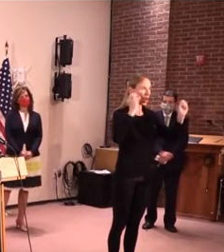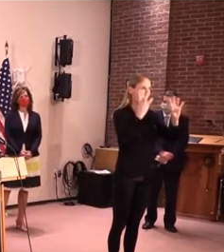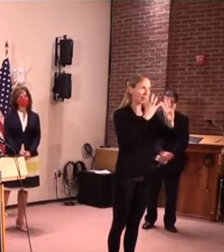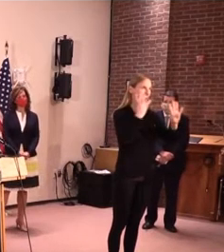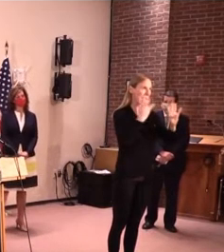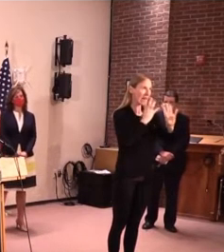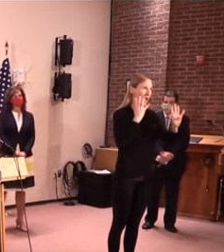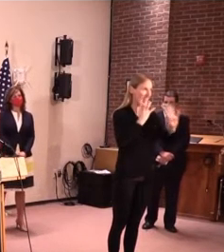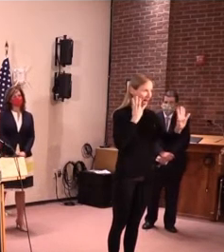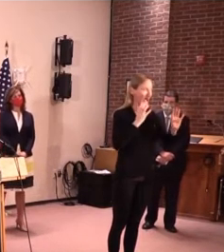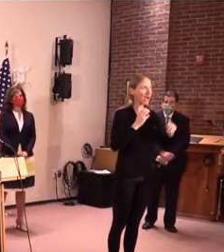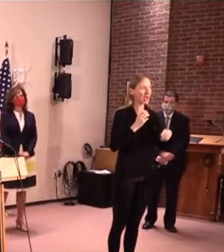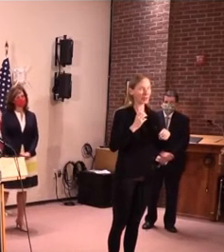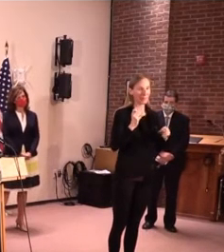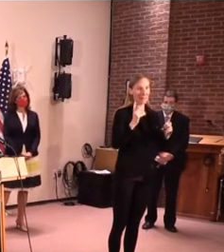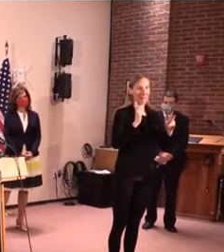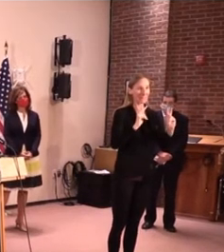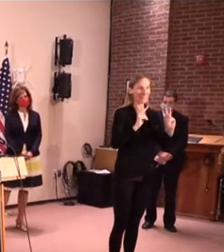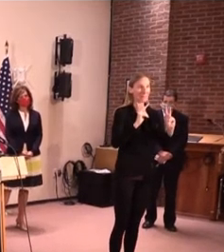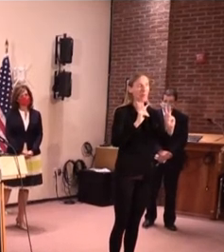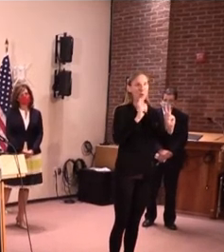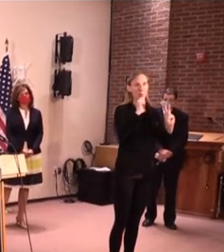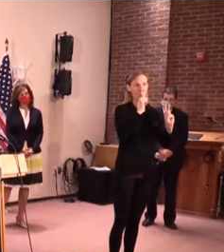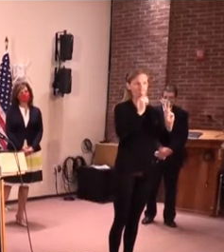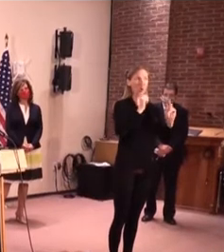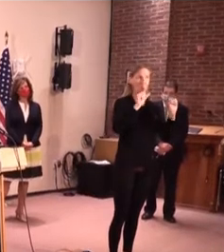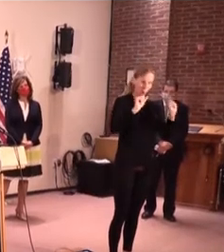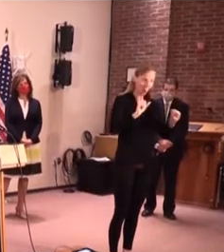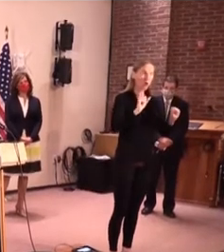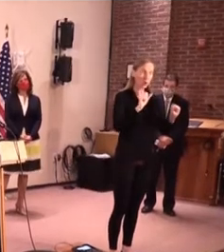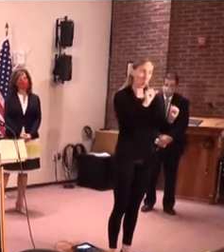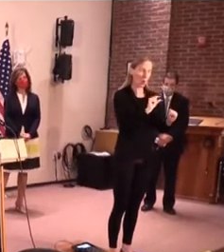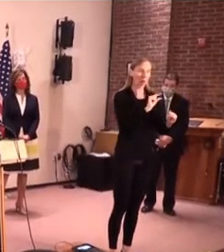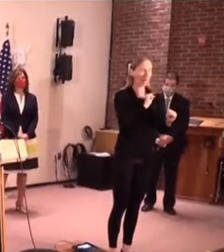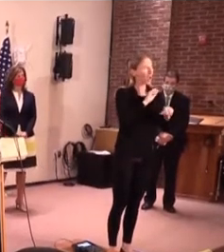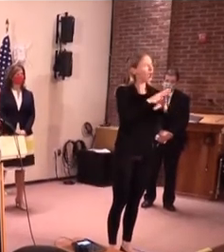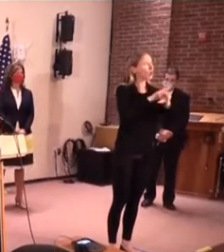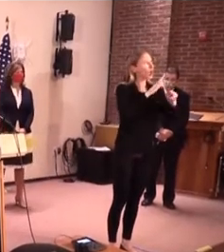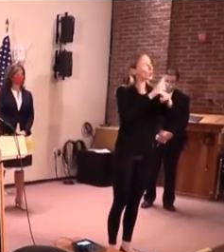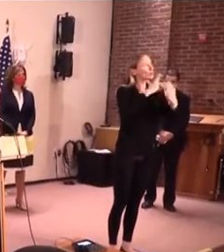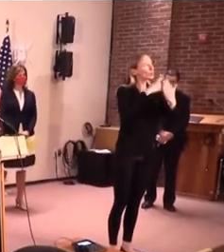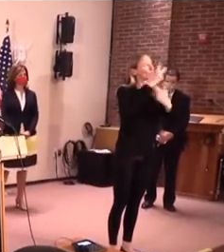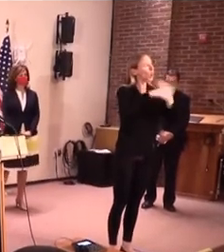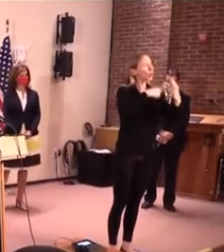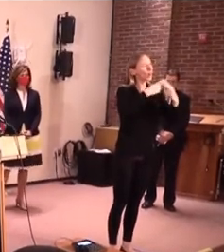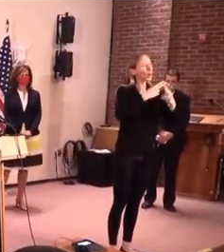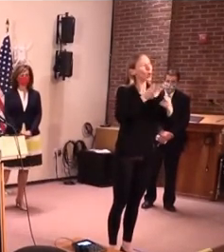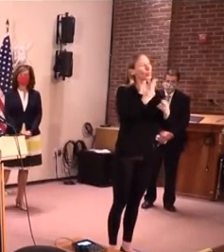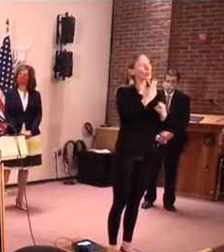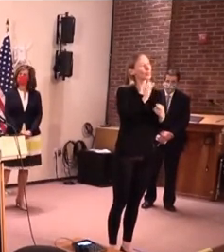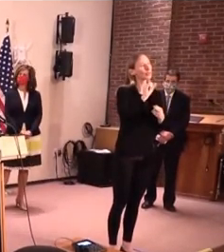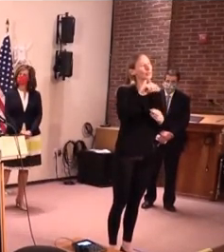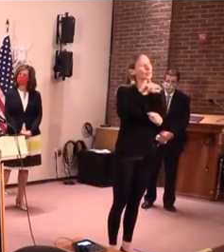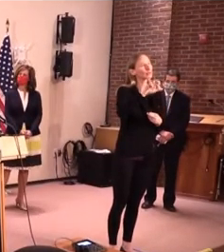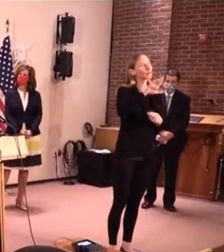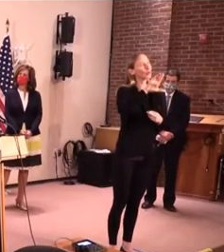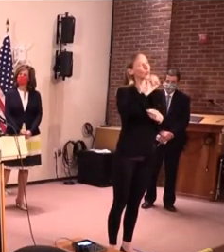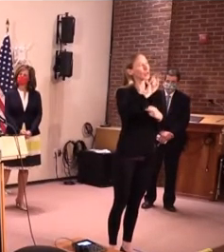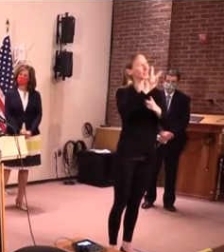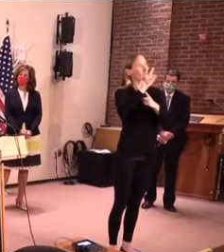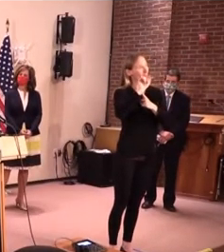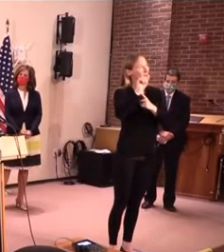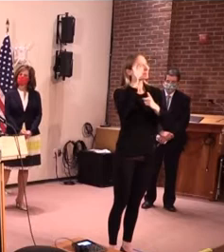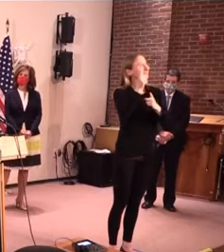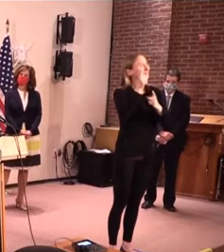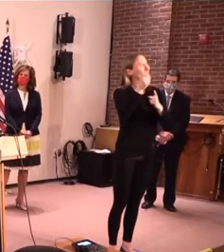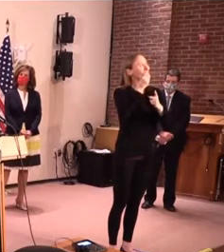many people who are food insecure are not using Free Squares Vermont. How are you going to ensure that people with dealing with food insecurity are